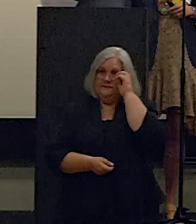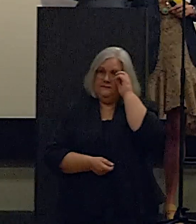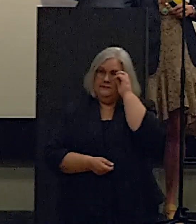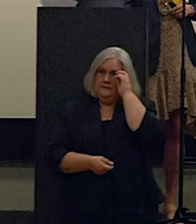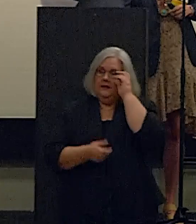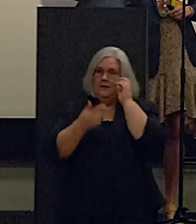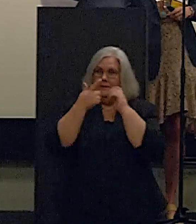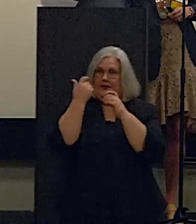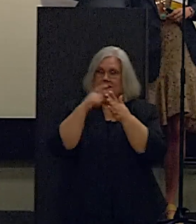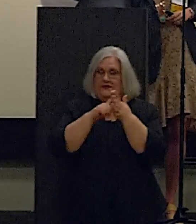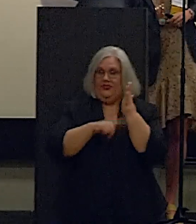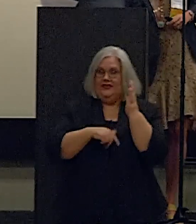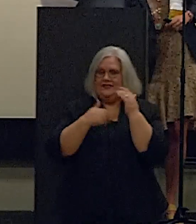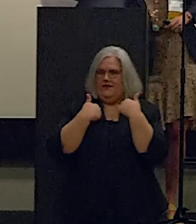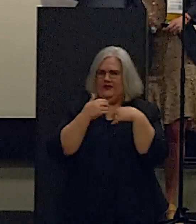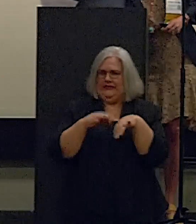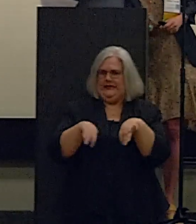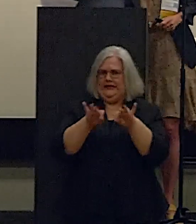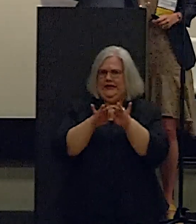because these play a key role.